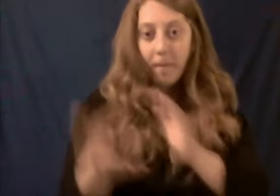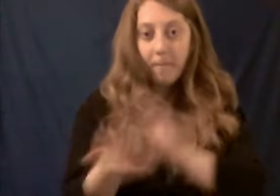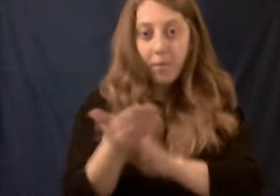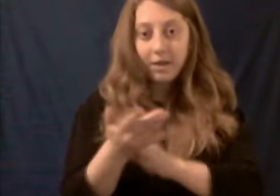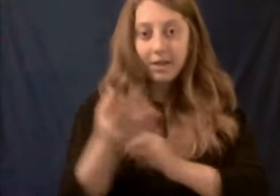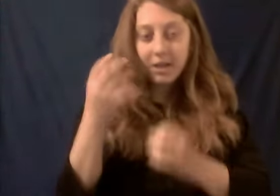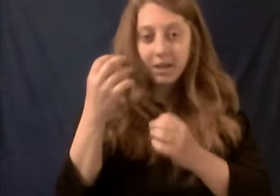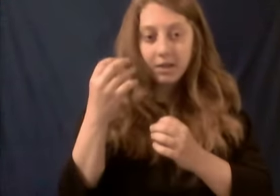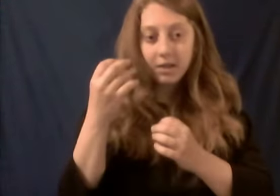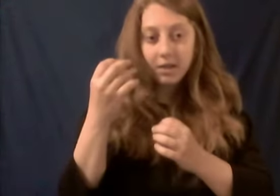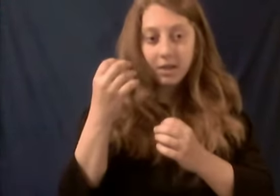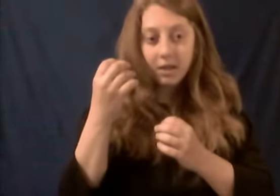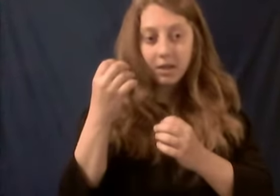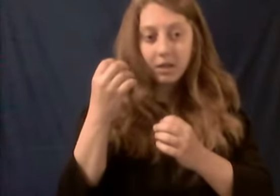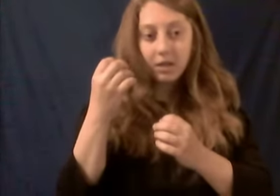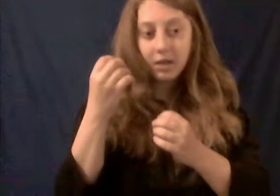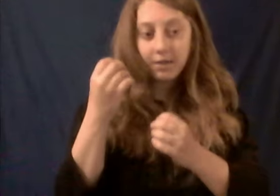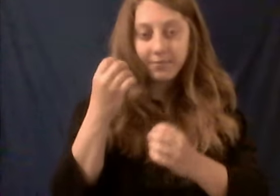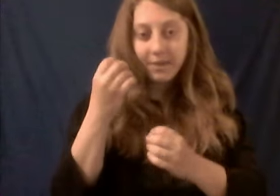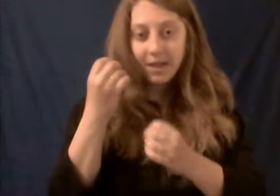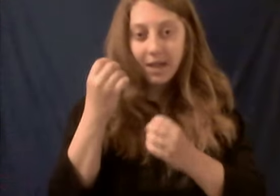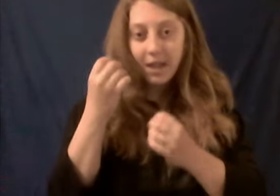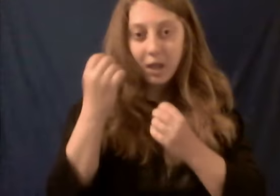additional $300 a month for food stamps.